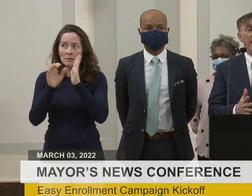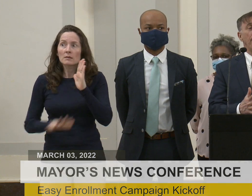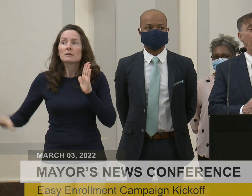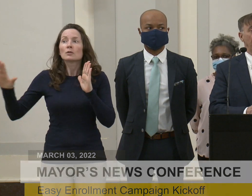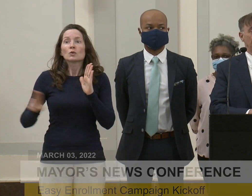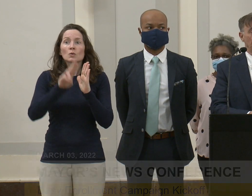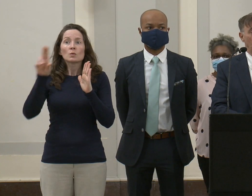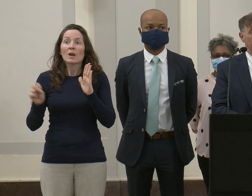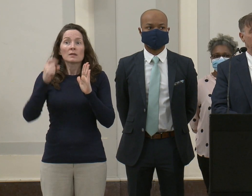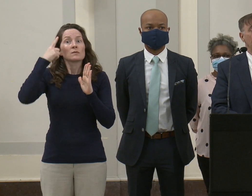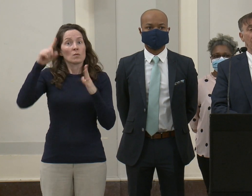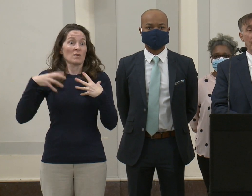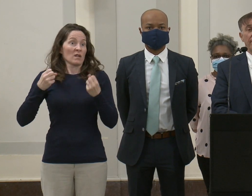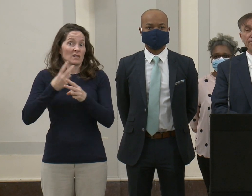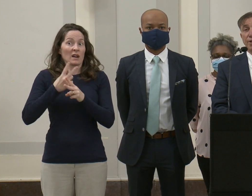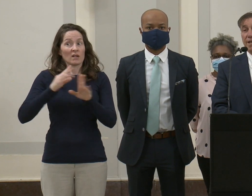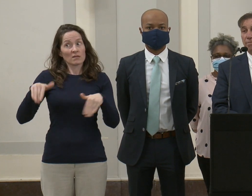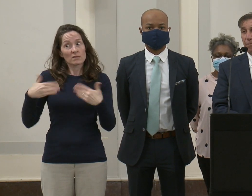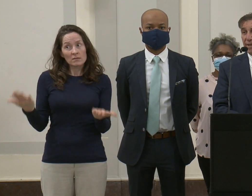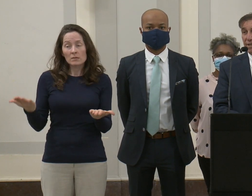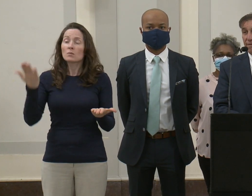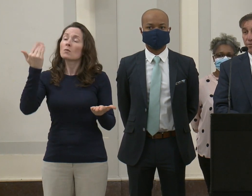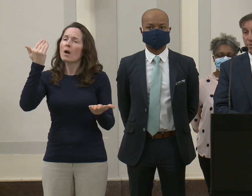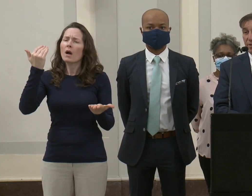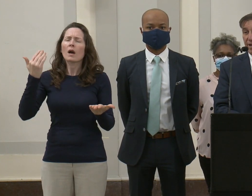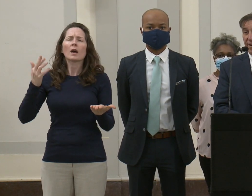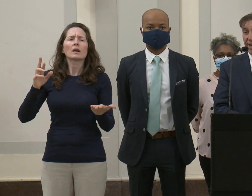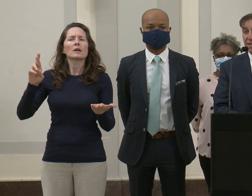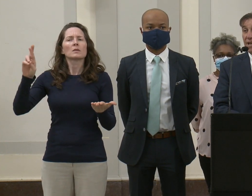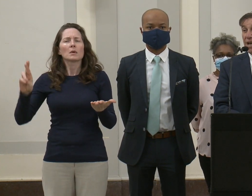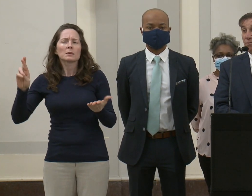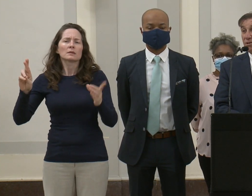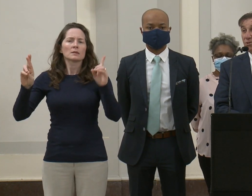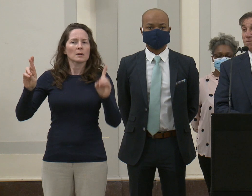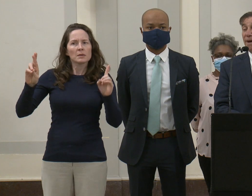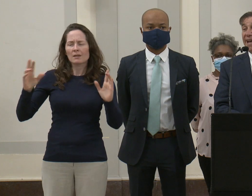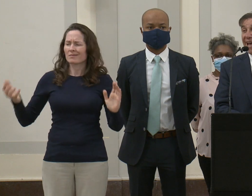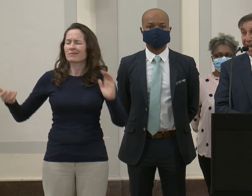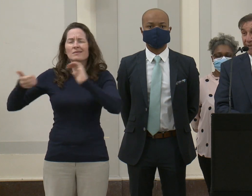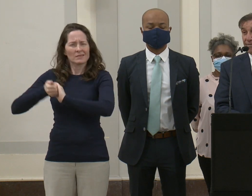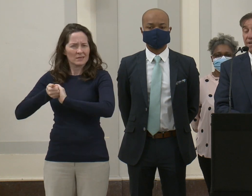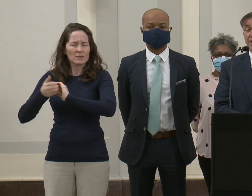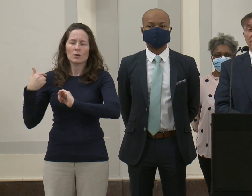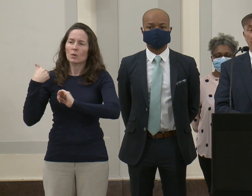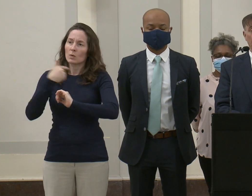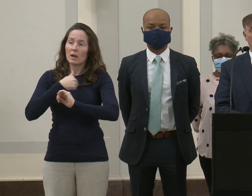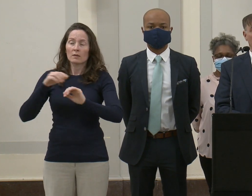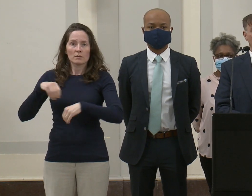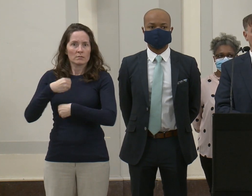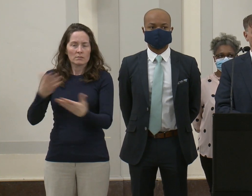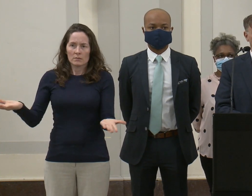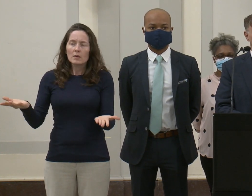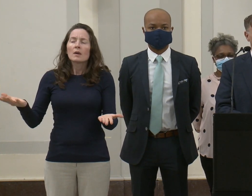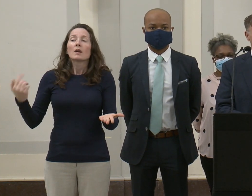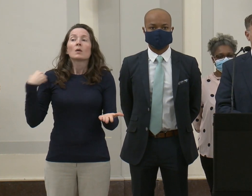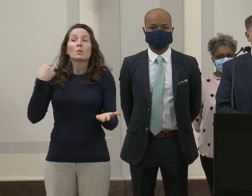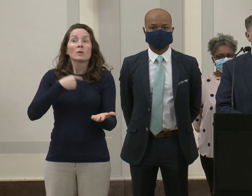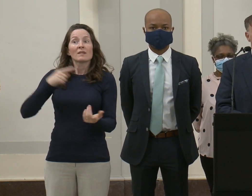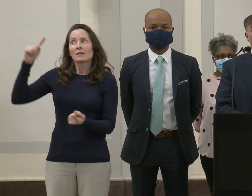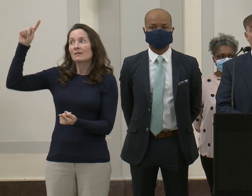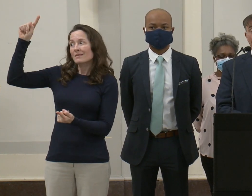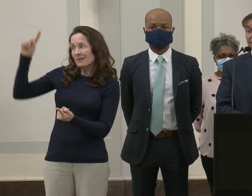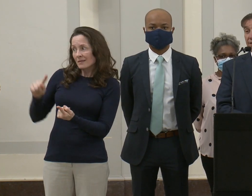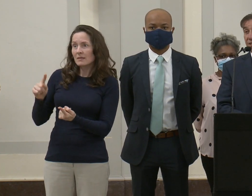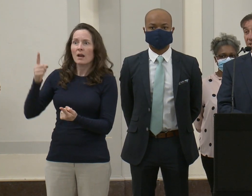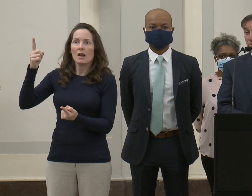because in a bipartisan way, we have fully implemented the Affordable Care Act and reduced by half the number of uninsured in our